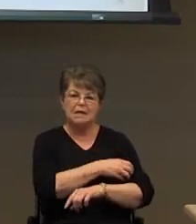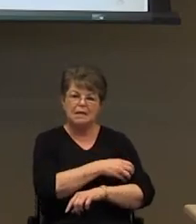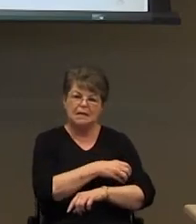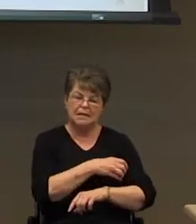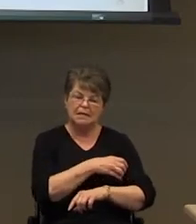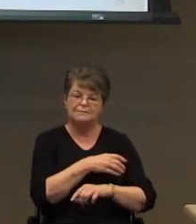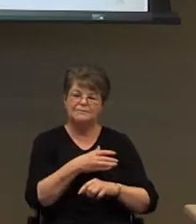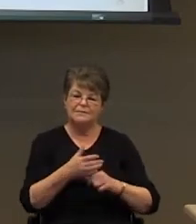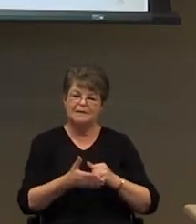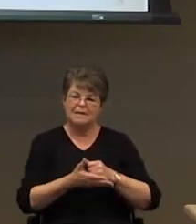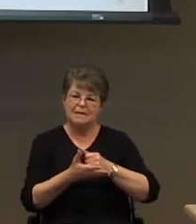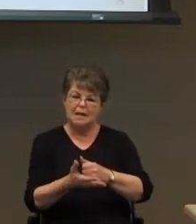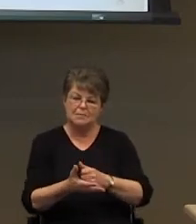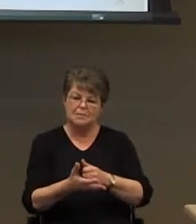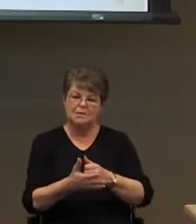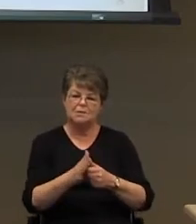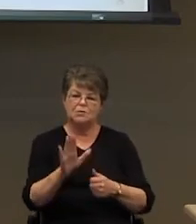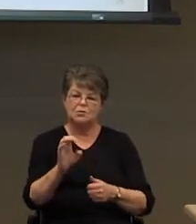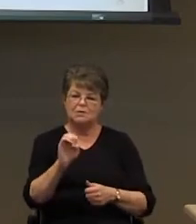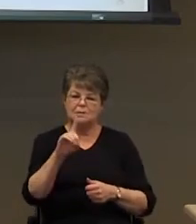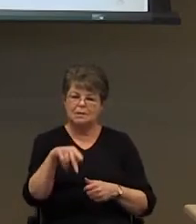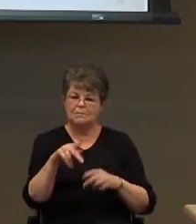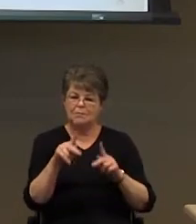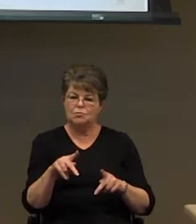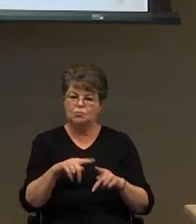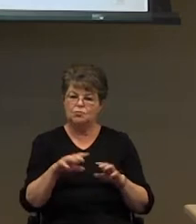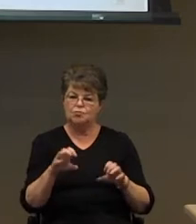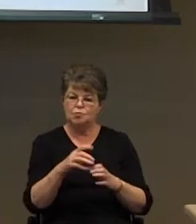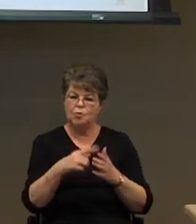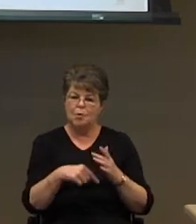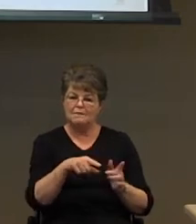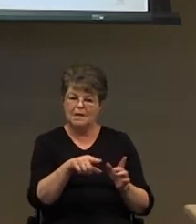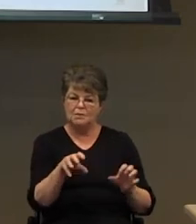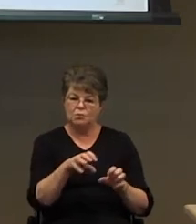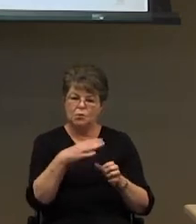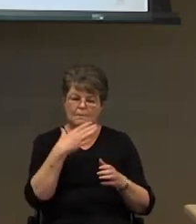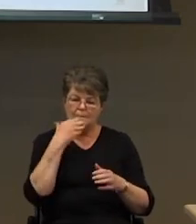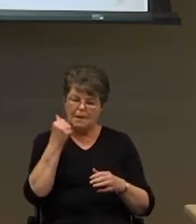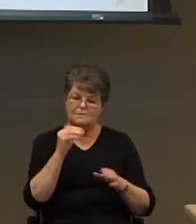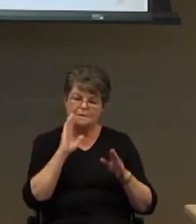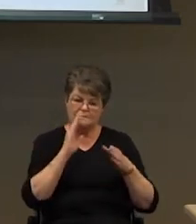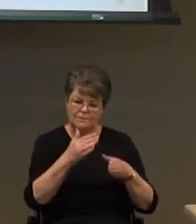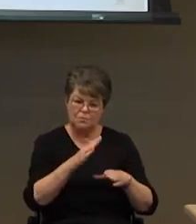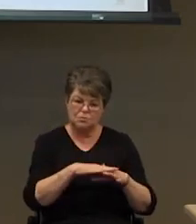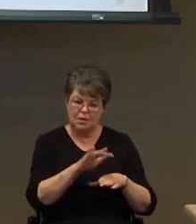existing economic development person to do what they do best and focus on that by